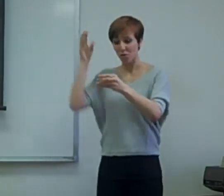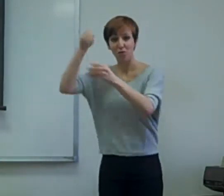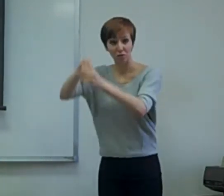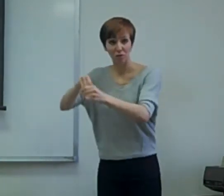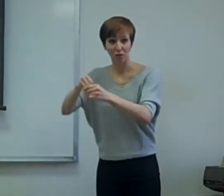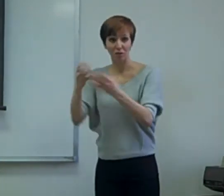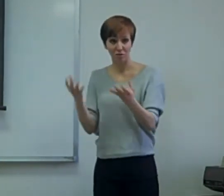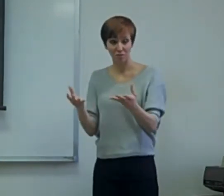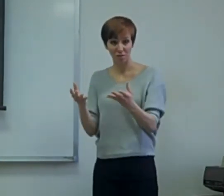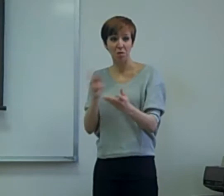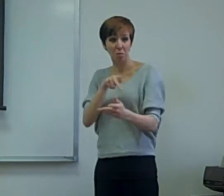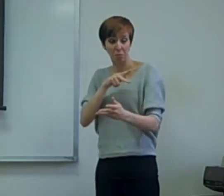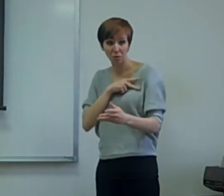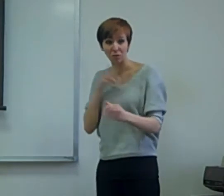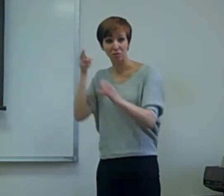more personal to you.